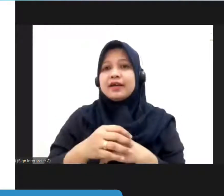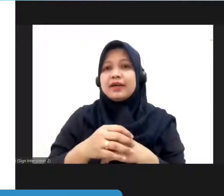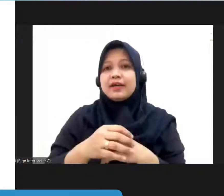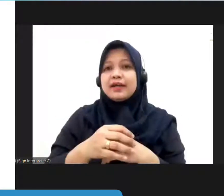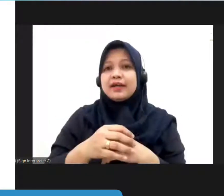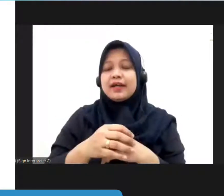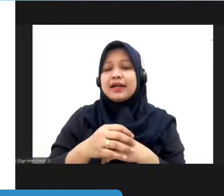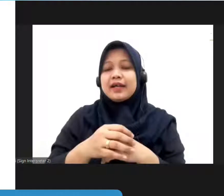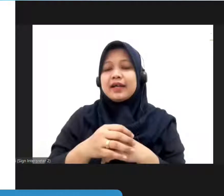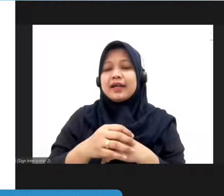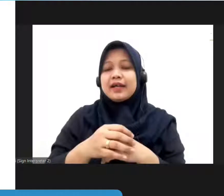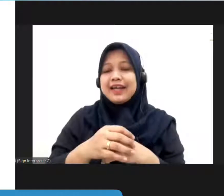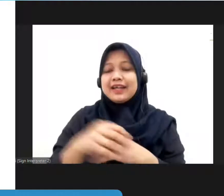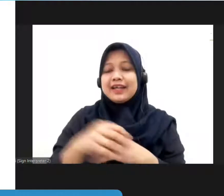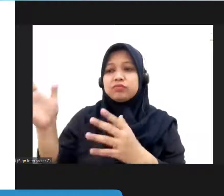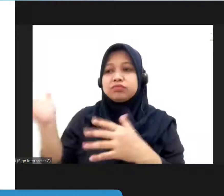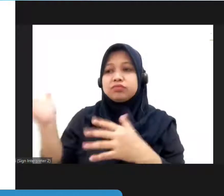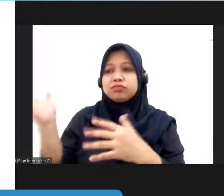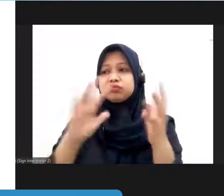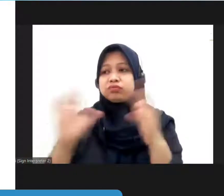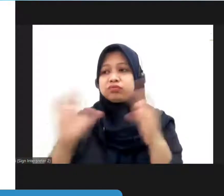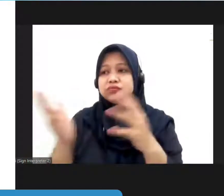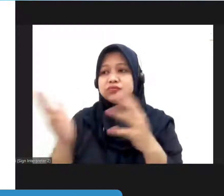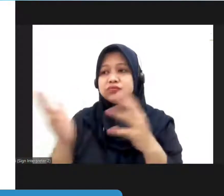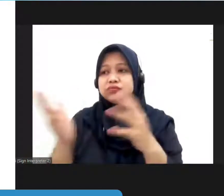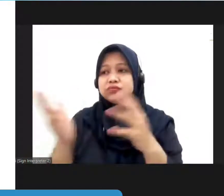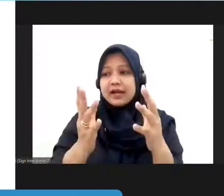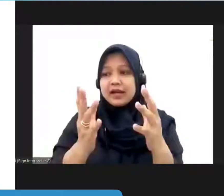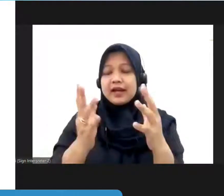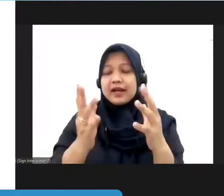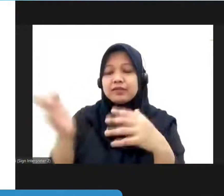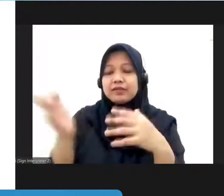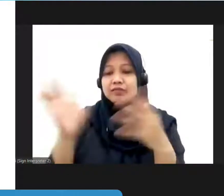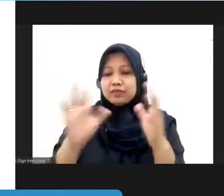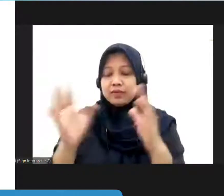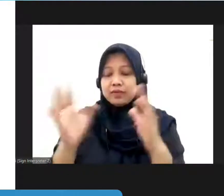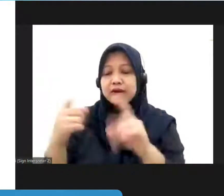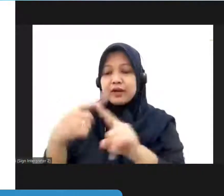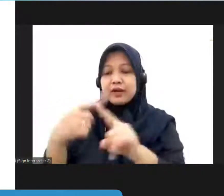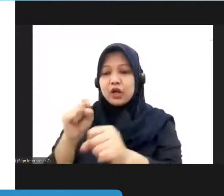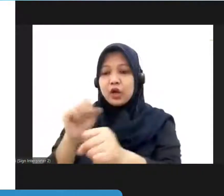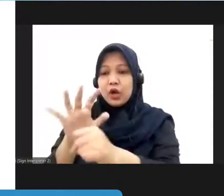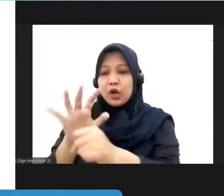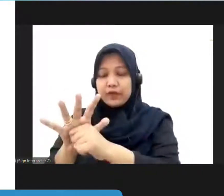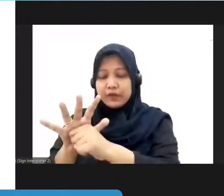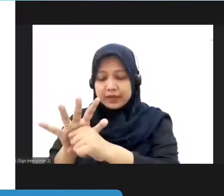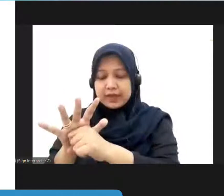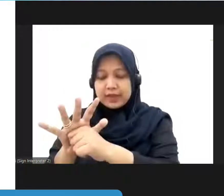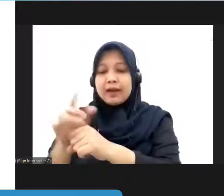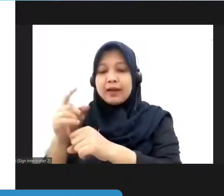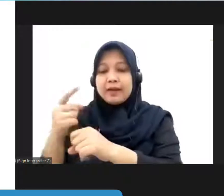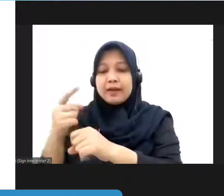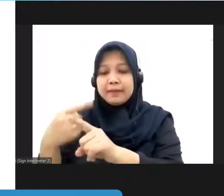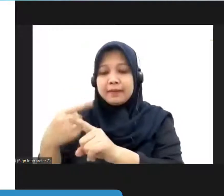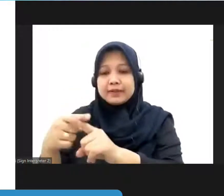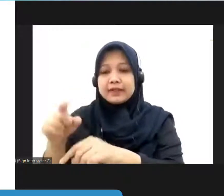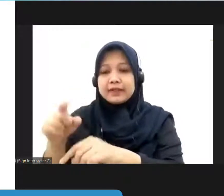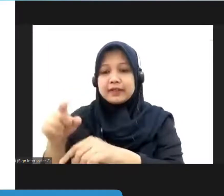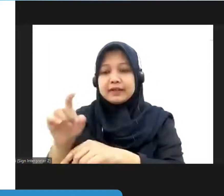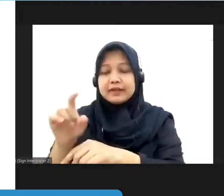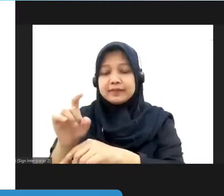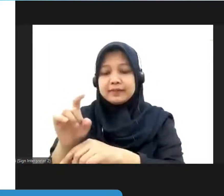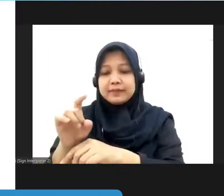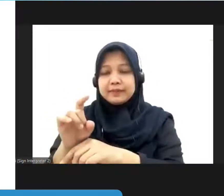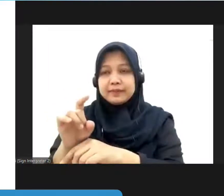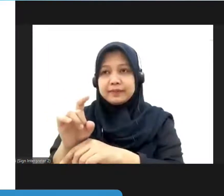in the eastern part of India, and the other was in flooding. So I